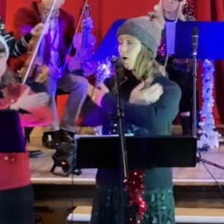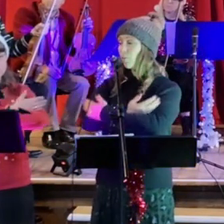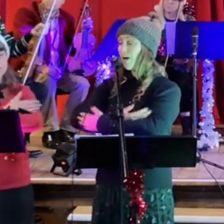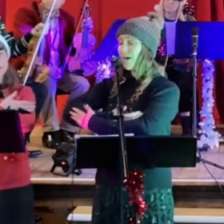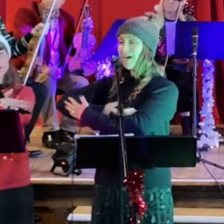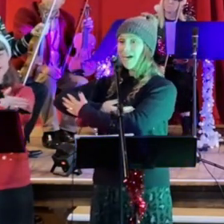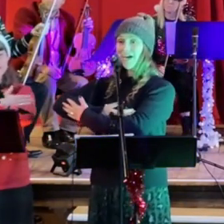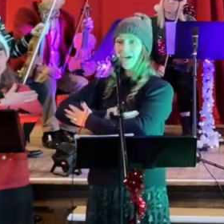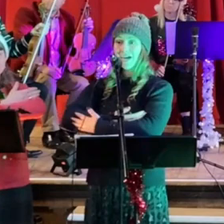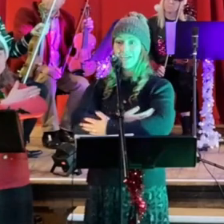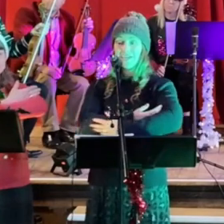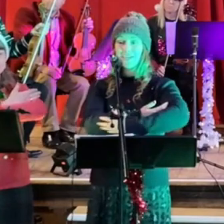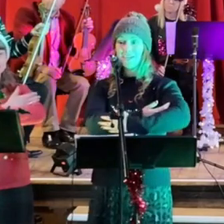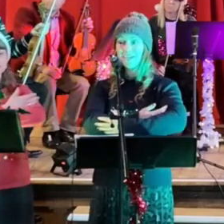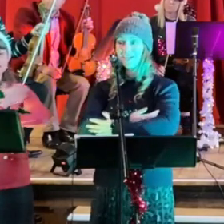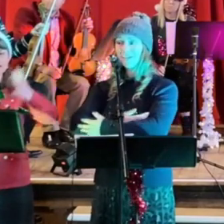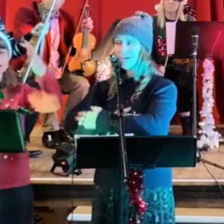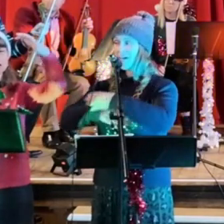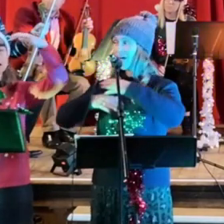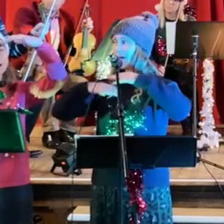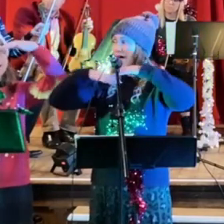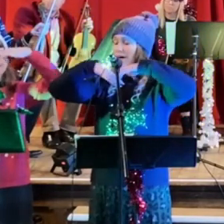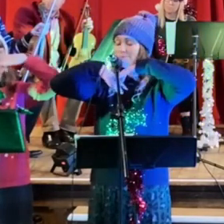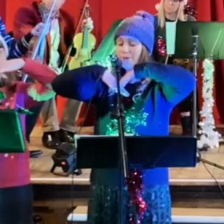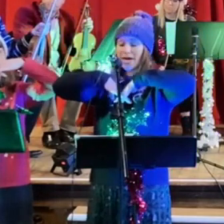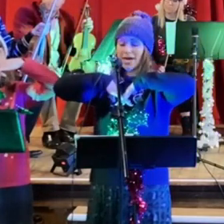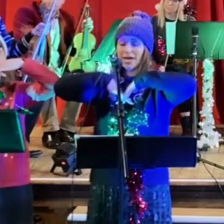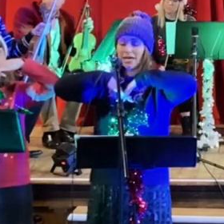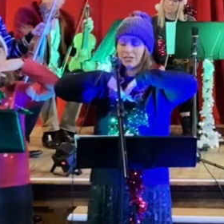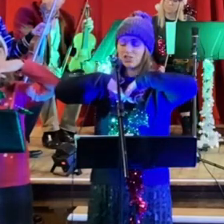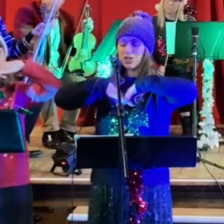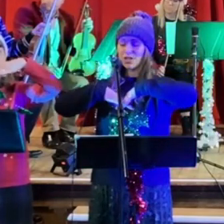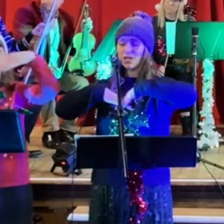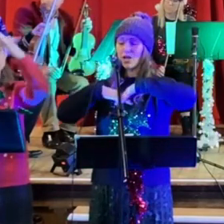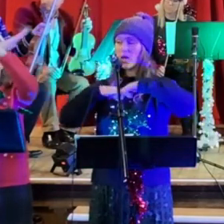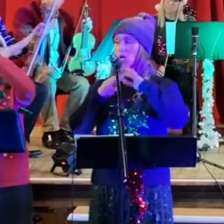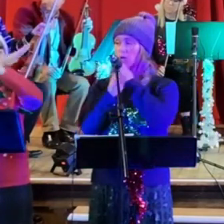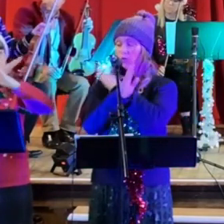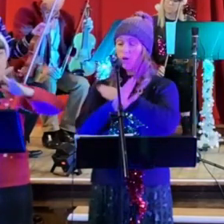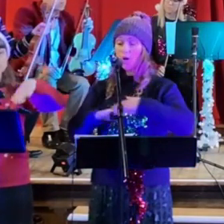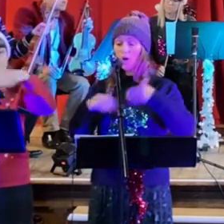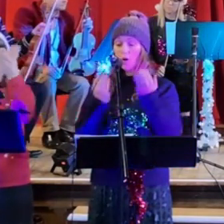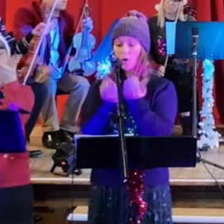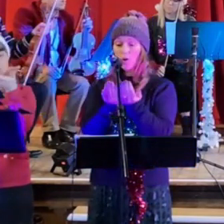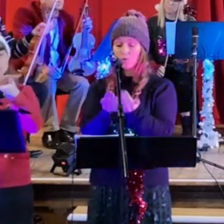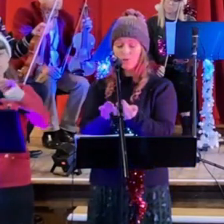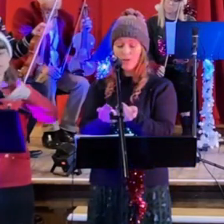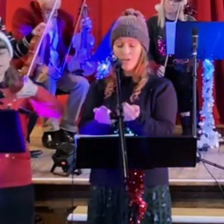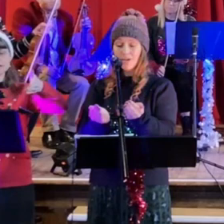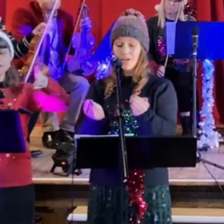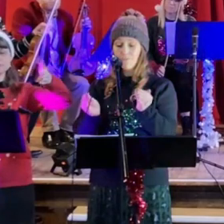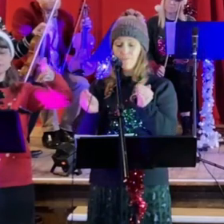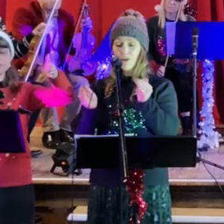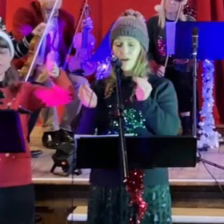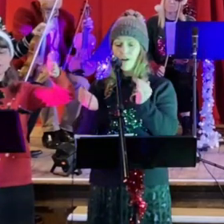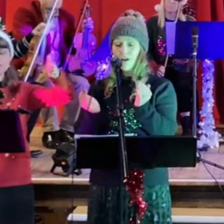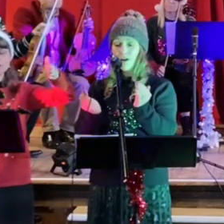One, two, three. Away in a manger, no crib for